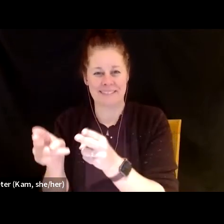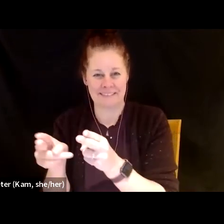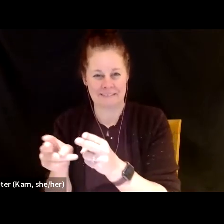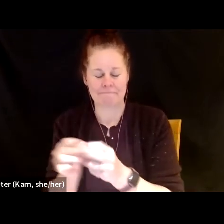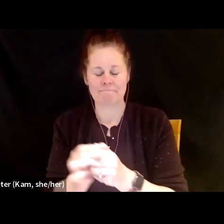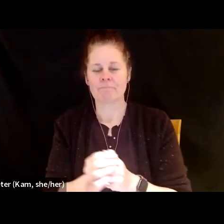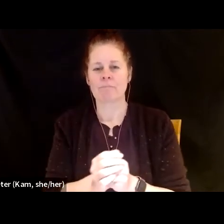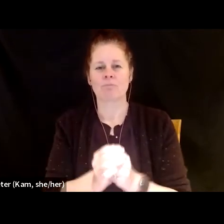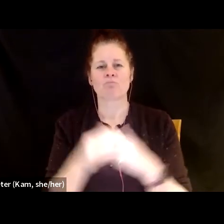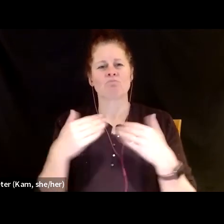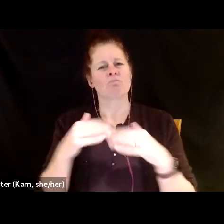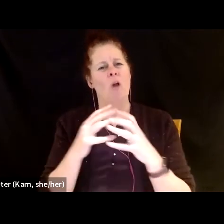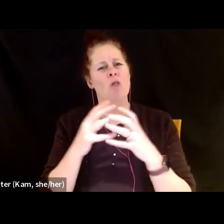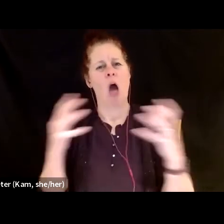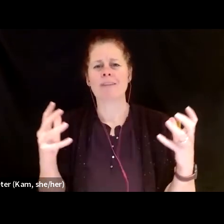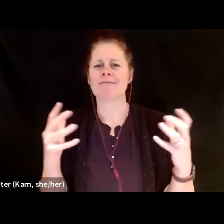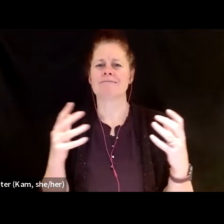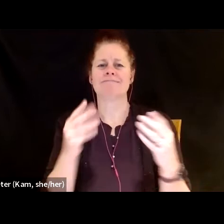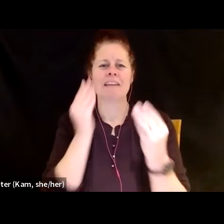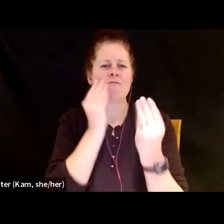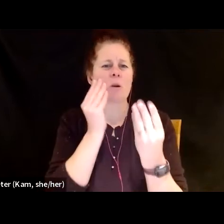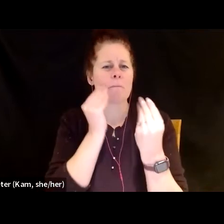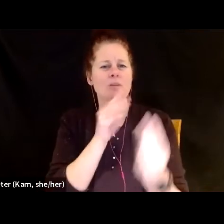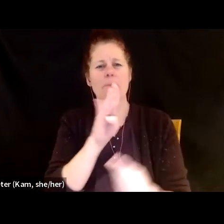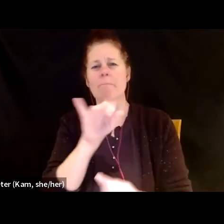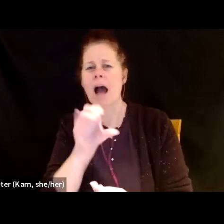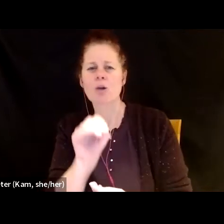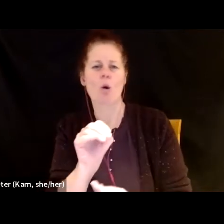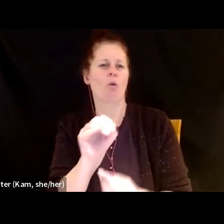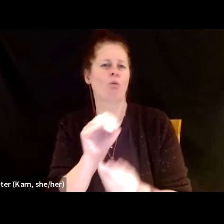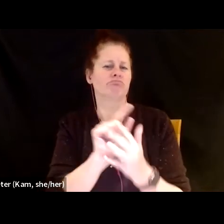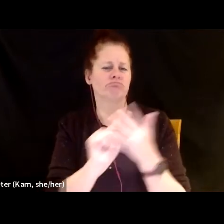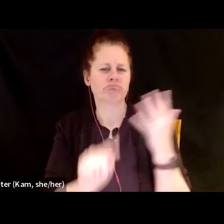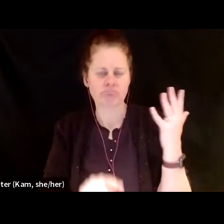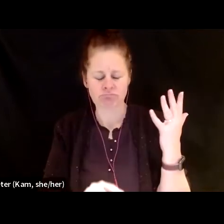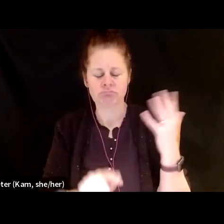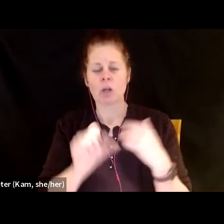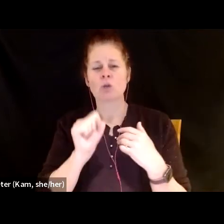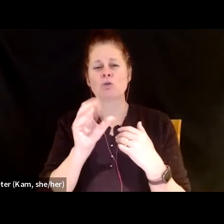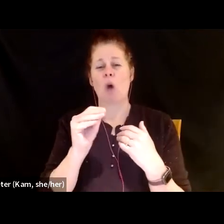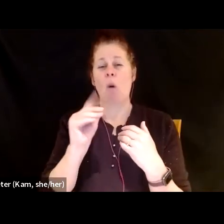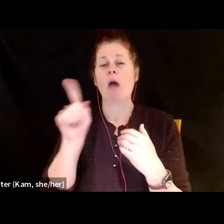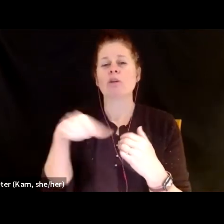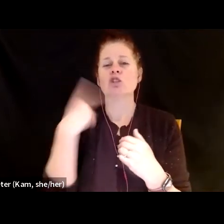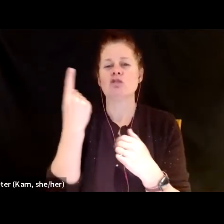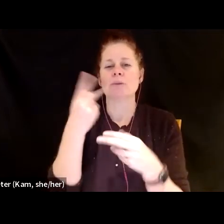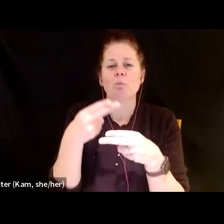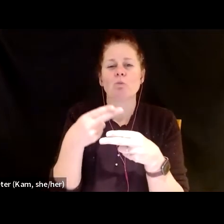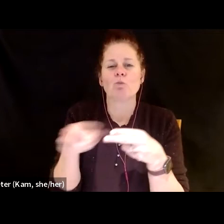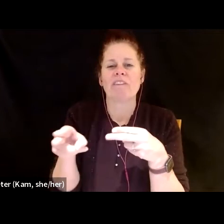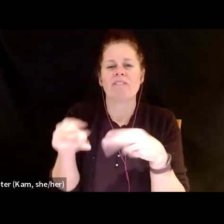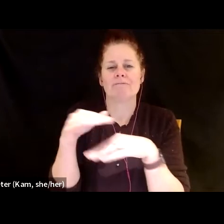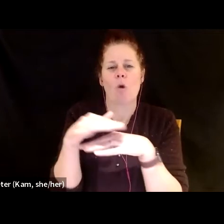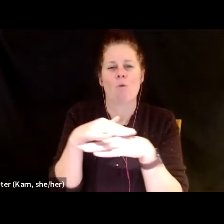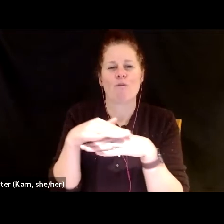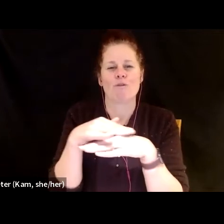lots of information about them. So I'm just going to give you a brief overview in the order that they have appeared